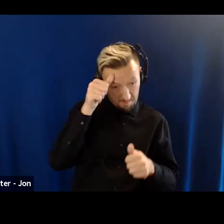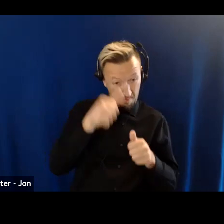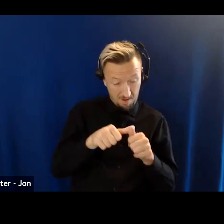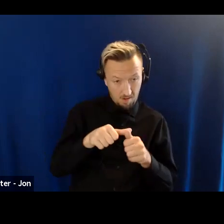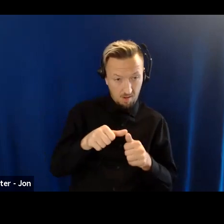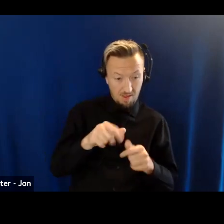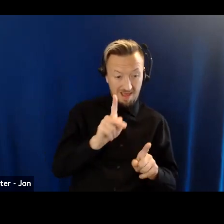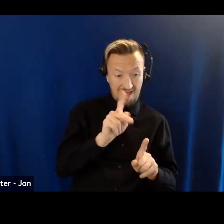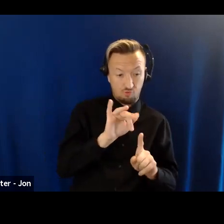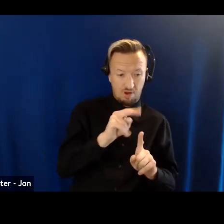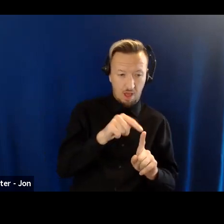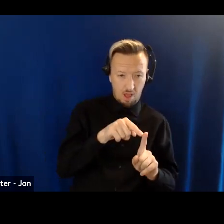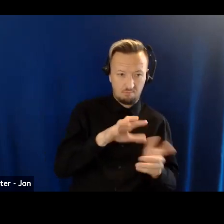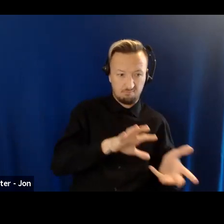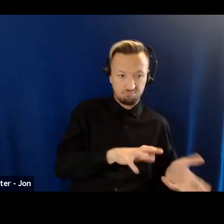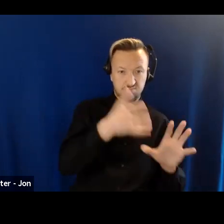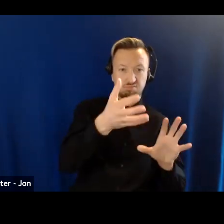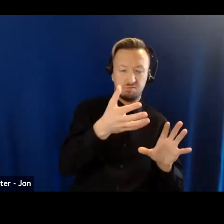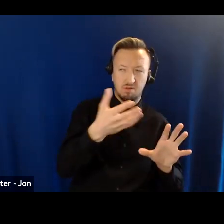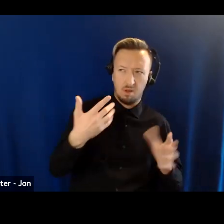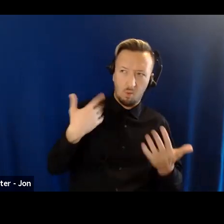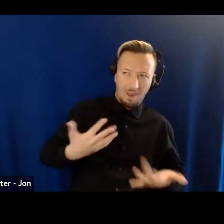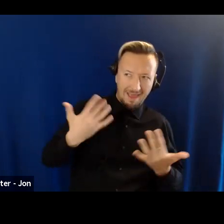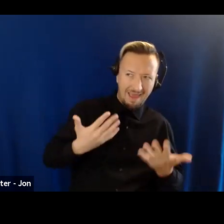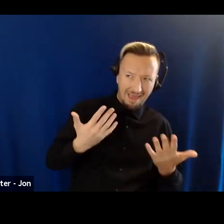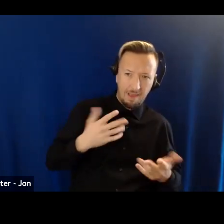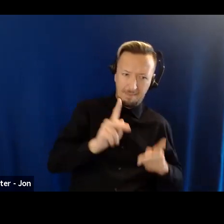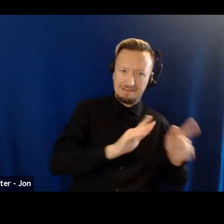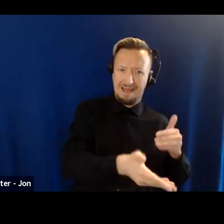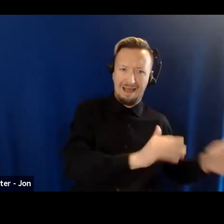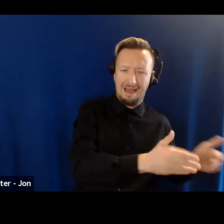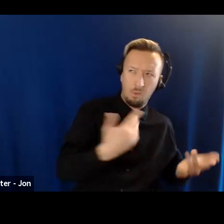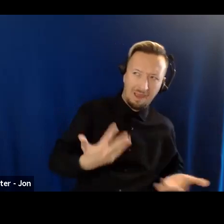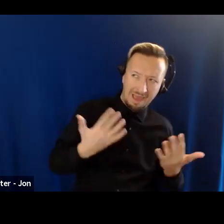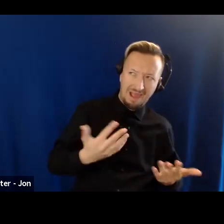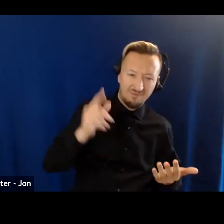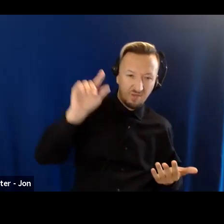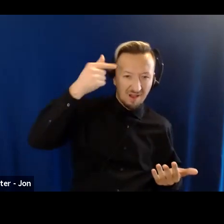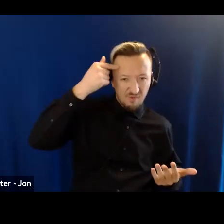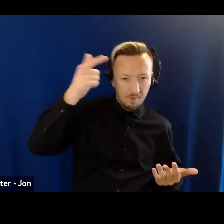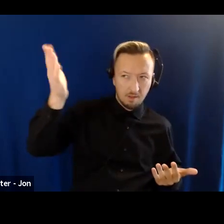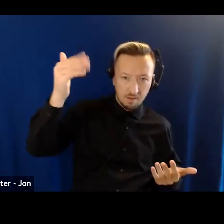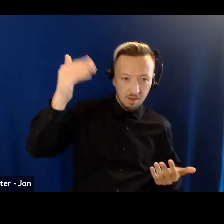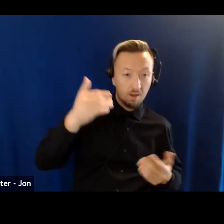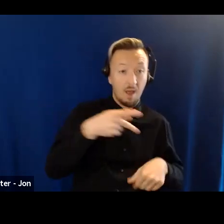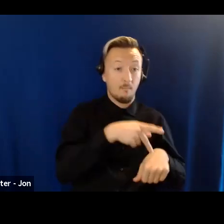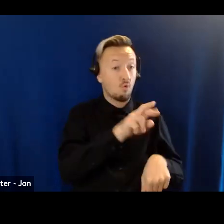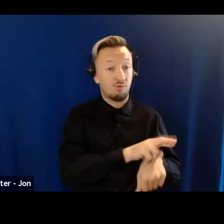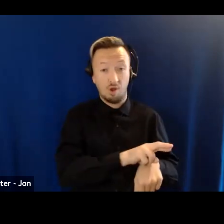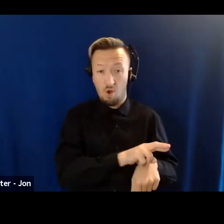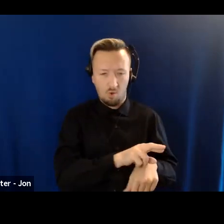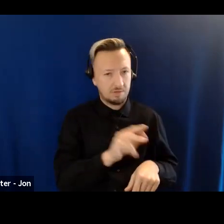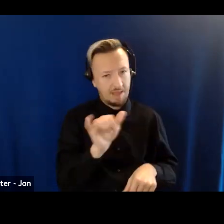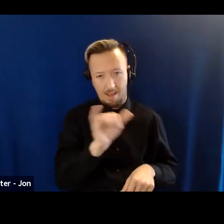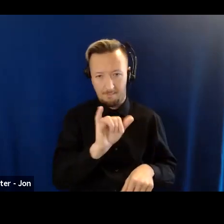to come in while people die? Sheila and I saw it personally in Puerto Rico, being